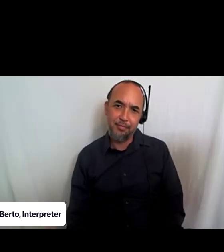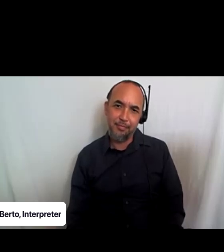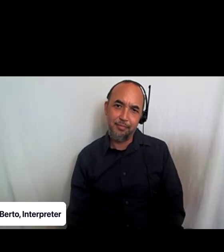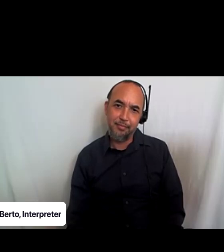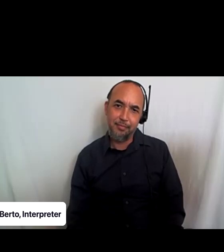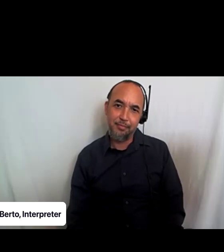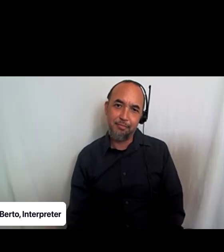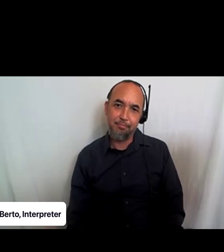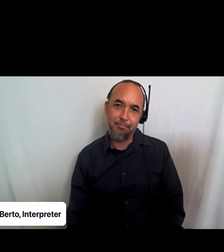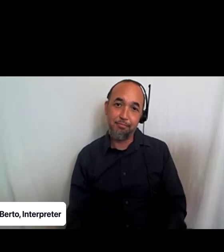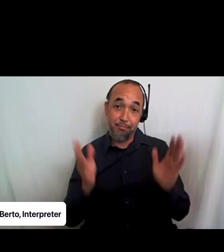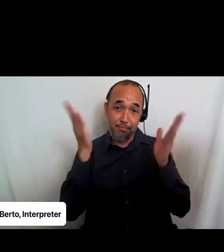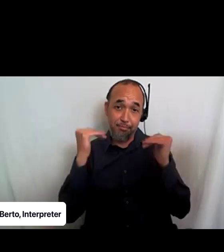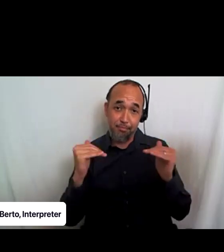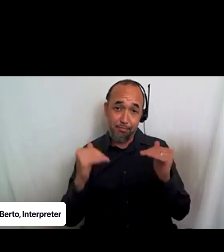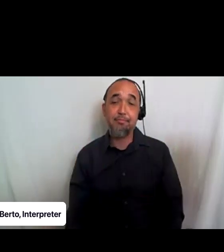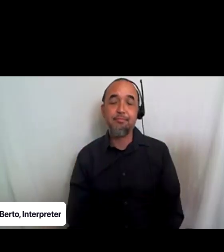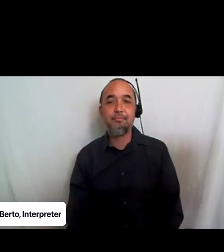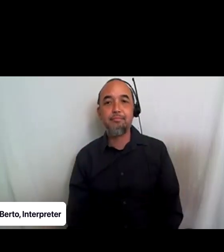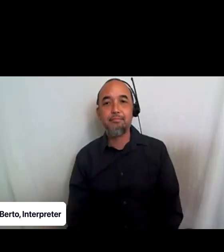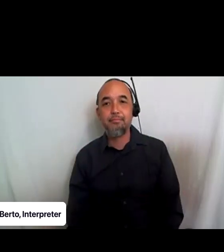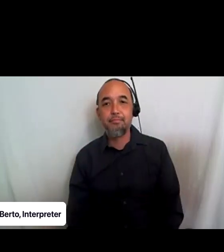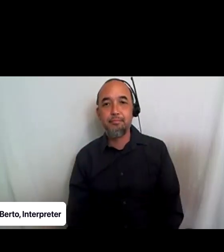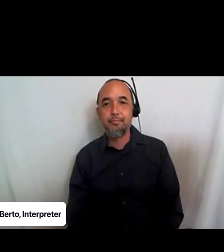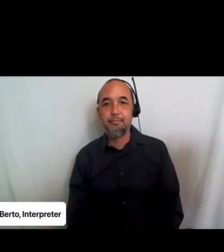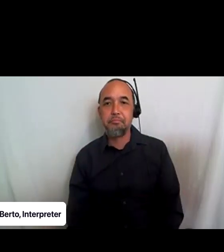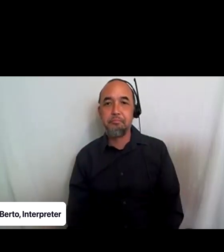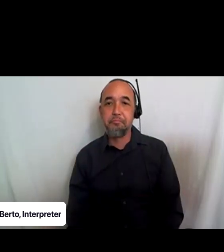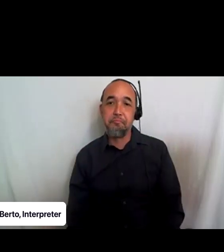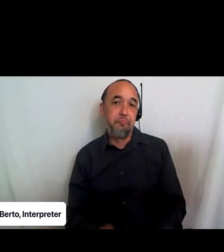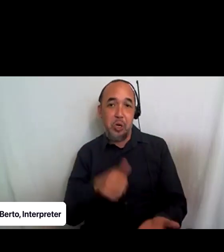And then we'll cover it with the rest of that.